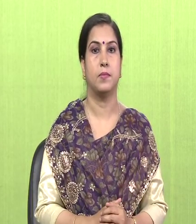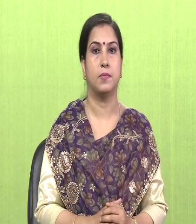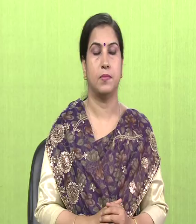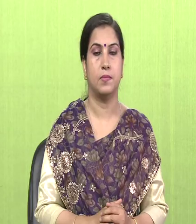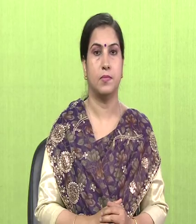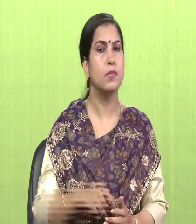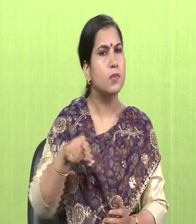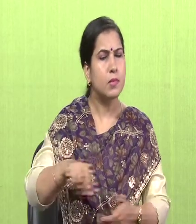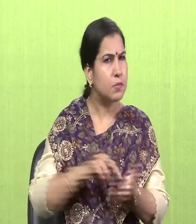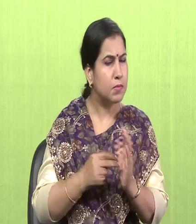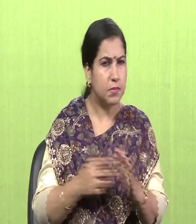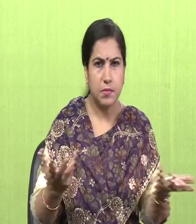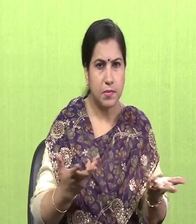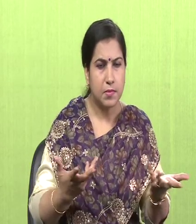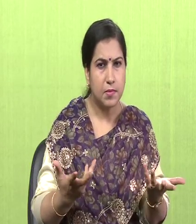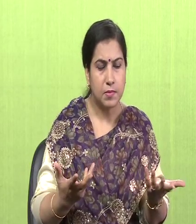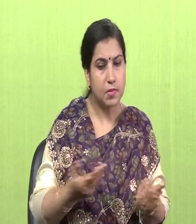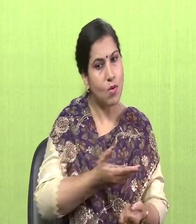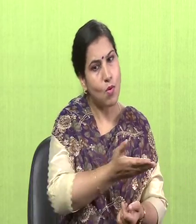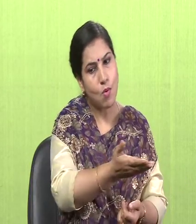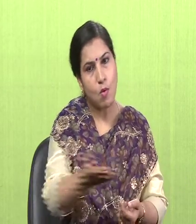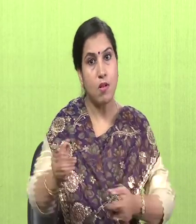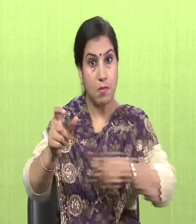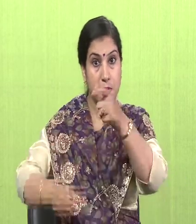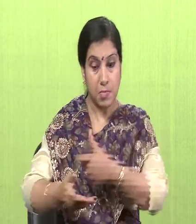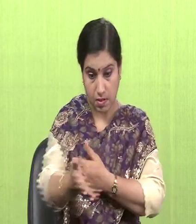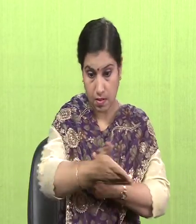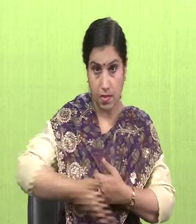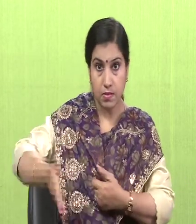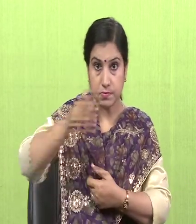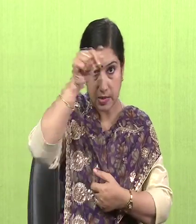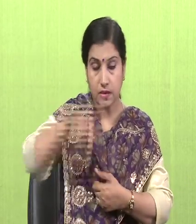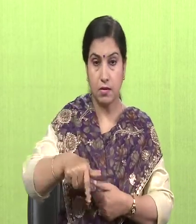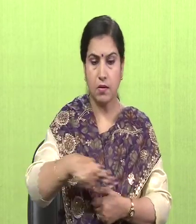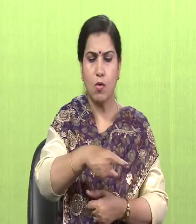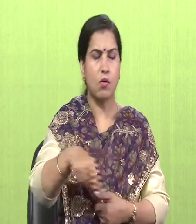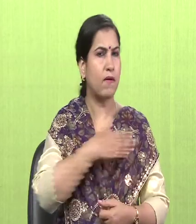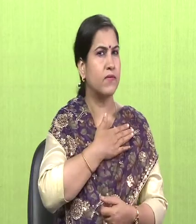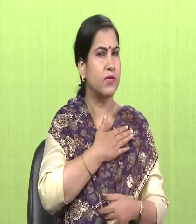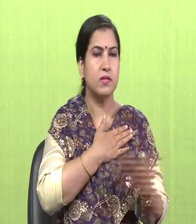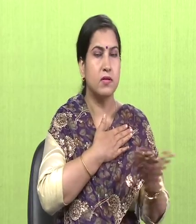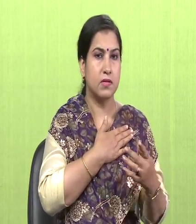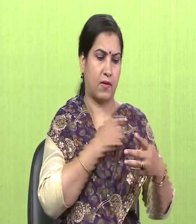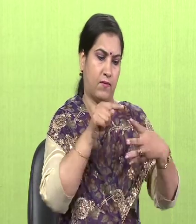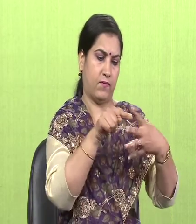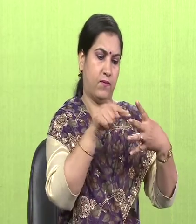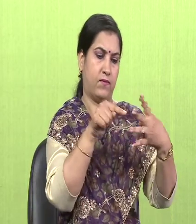This means that all the people of India believe in the four basic principles.